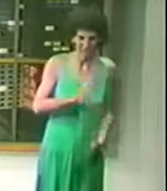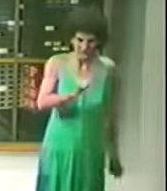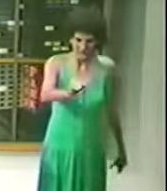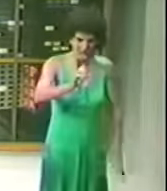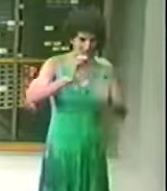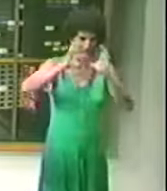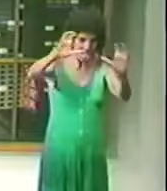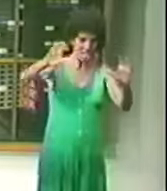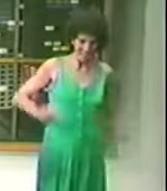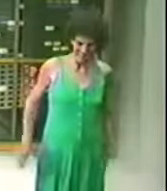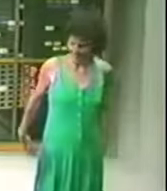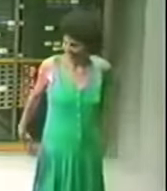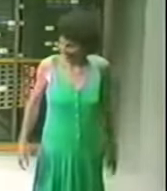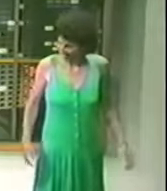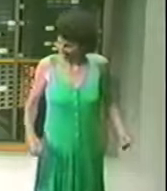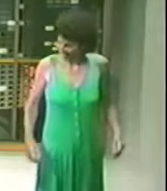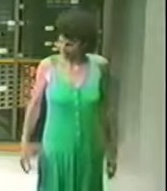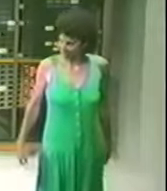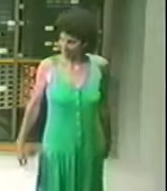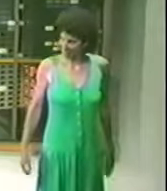So,